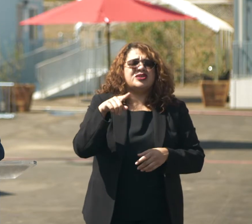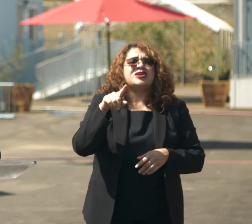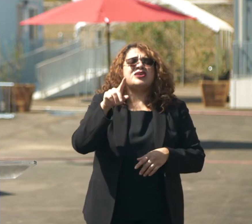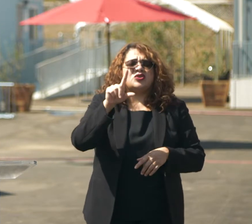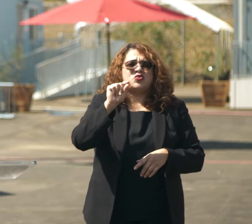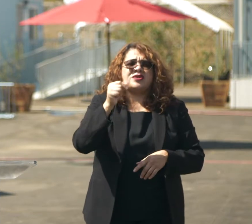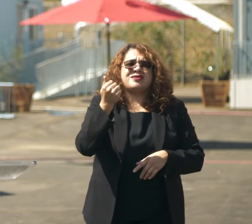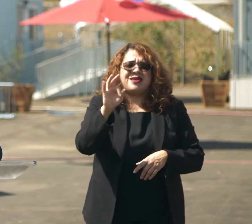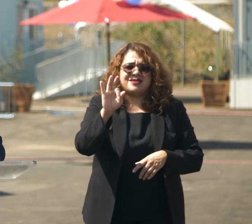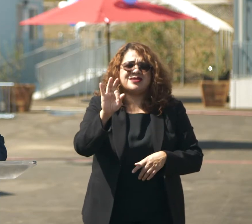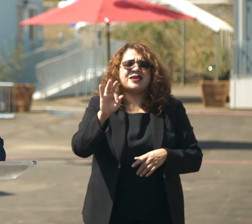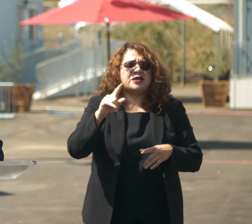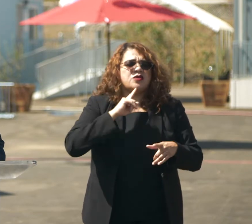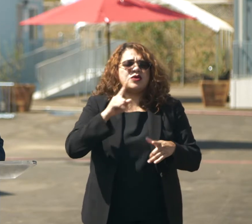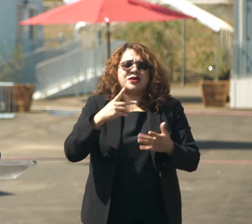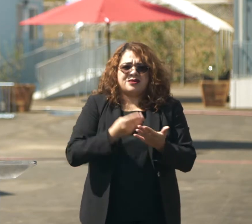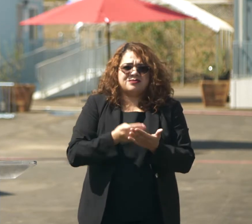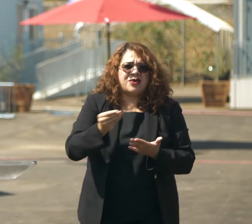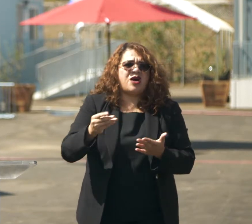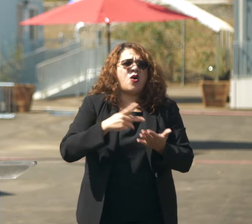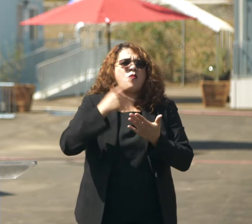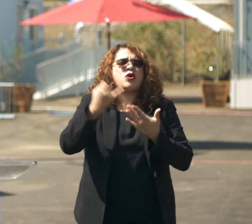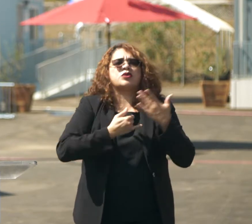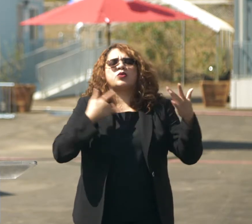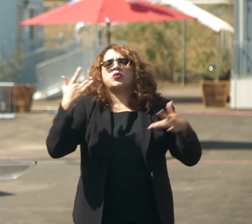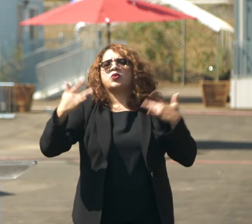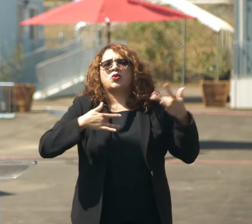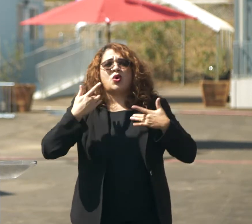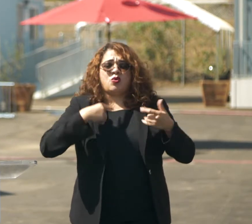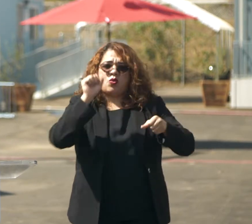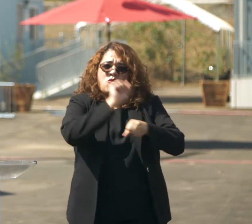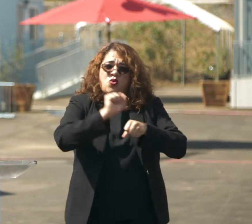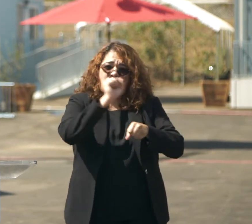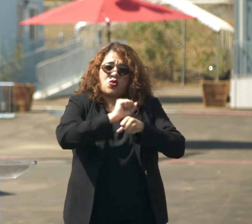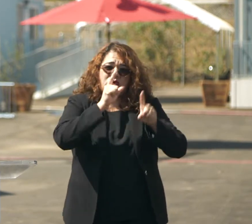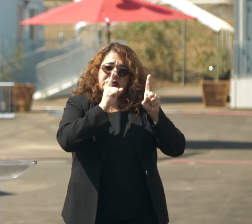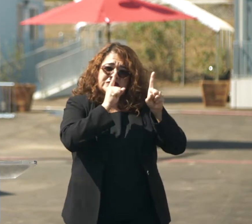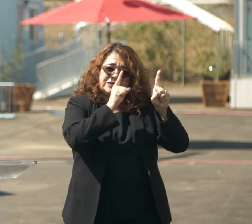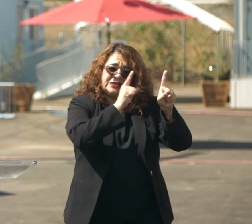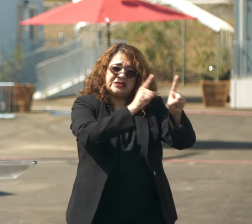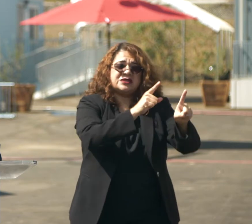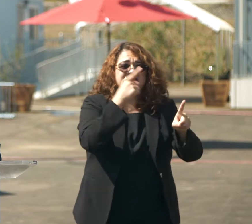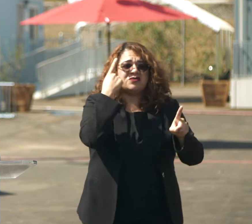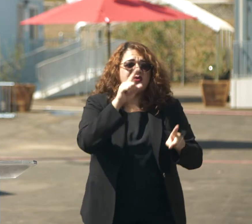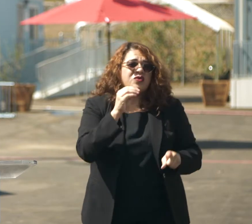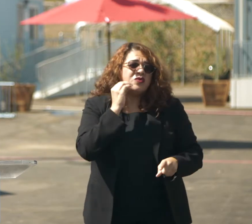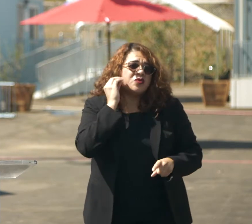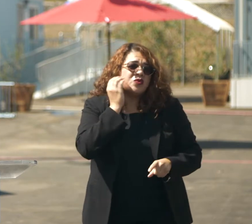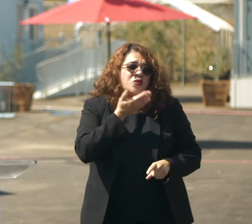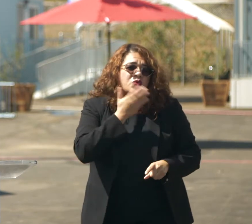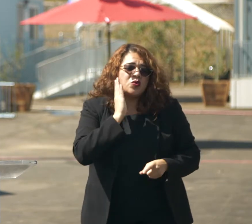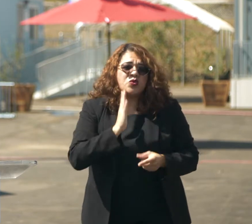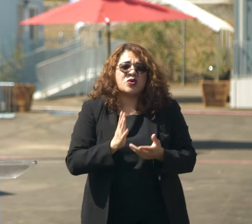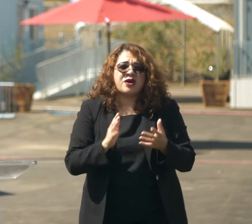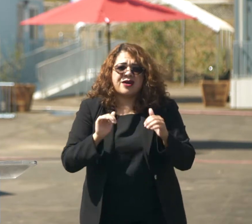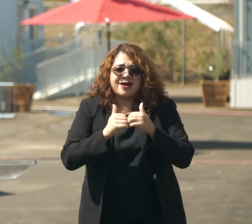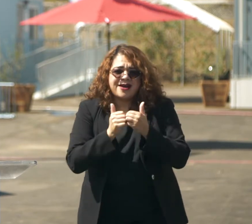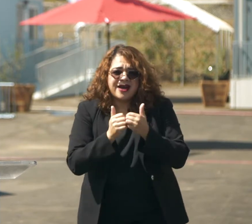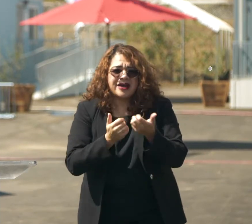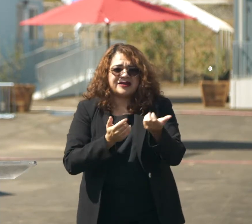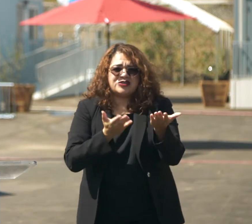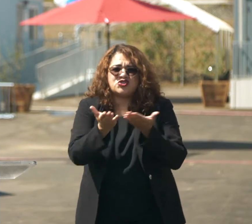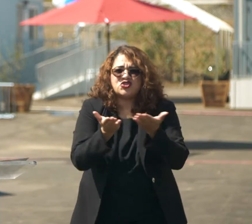community. This also builds on all the work we've been doing in the city as it relates to homelessness. We've, of course, expanded